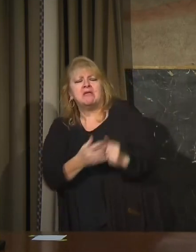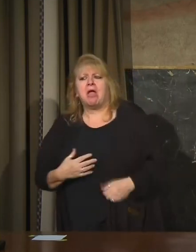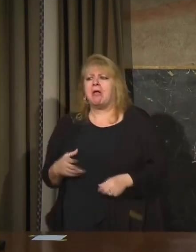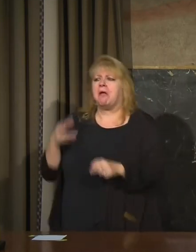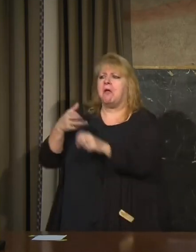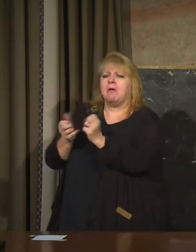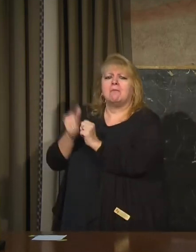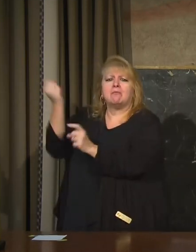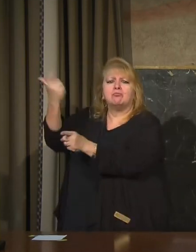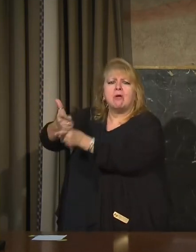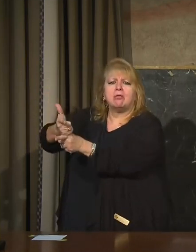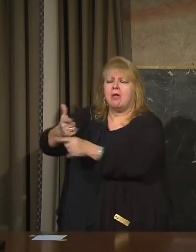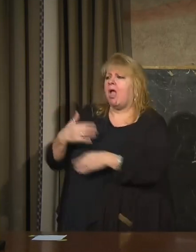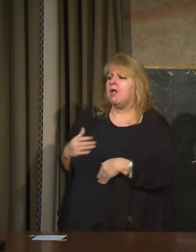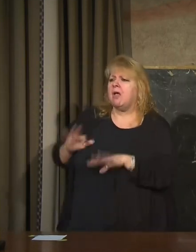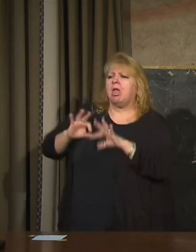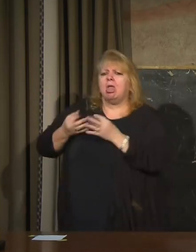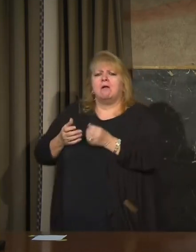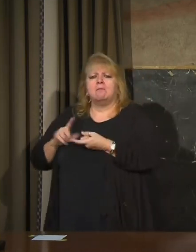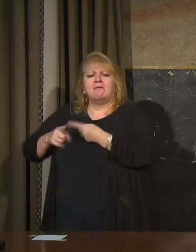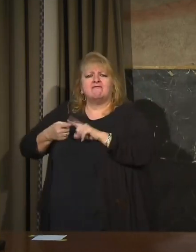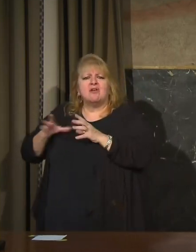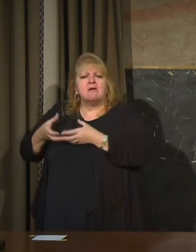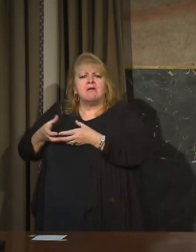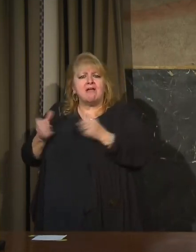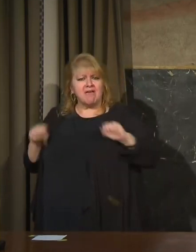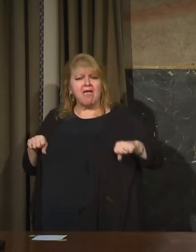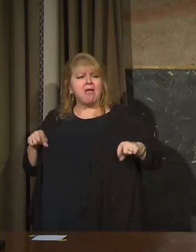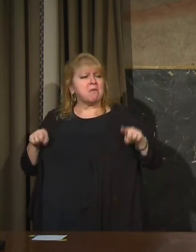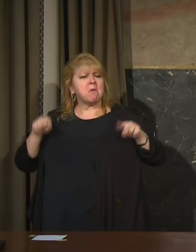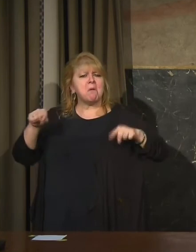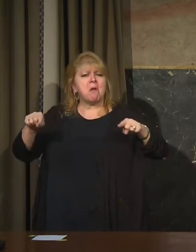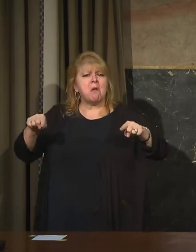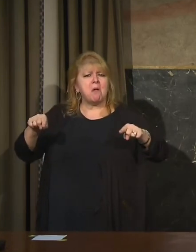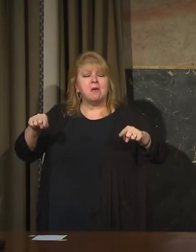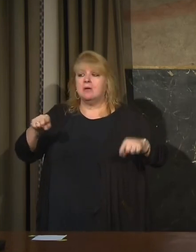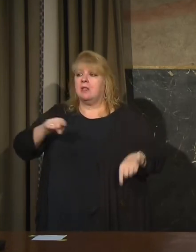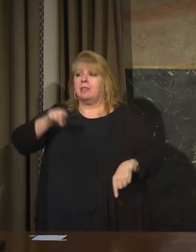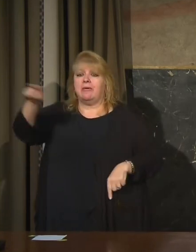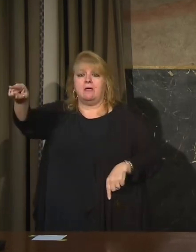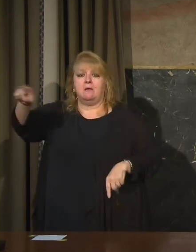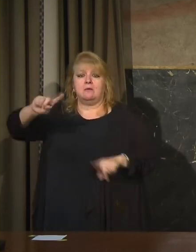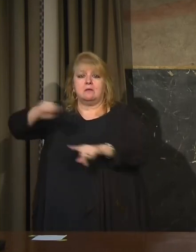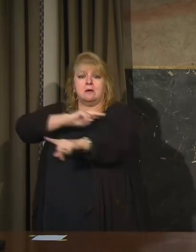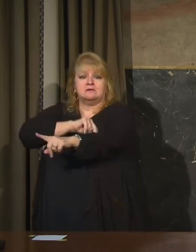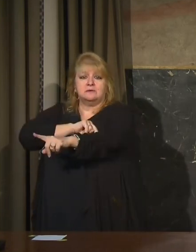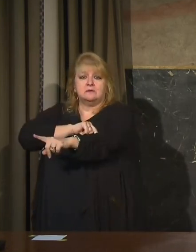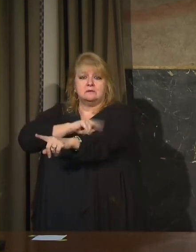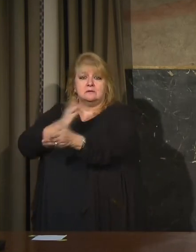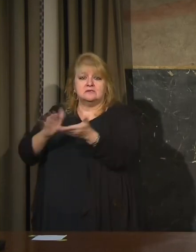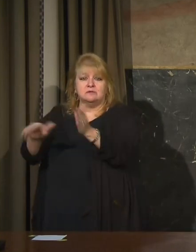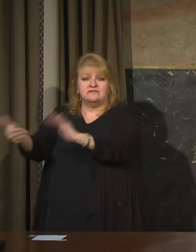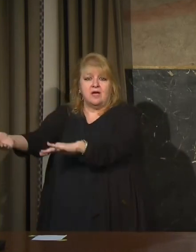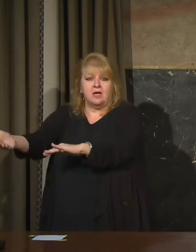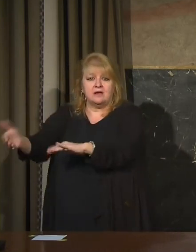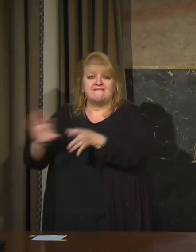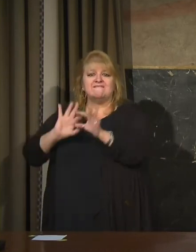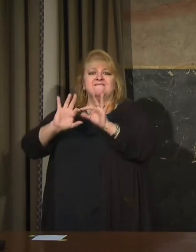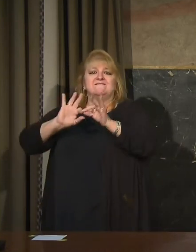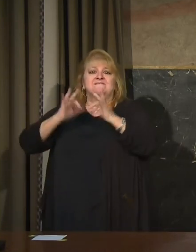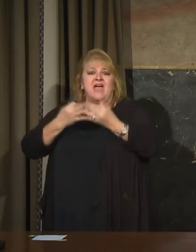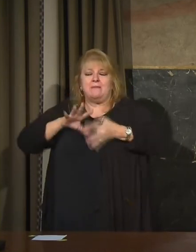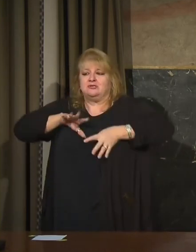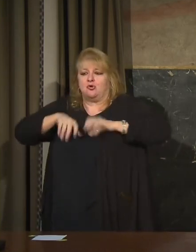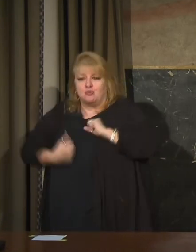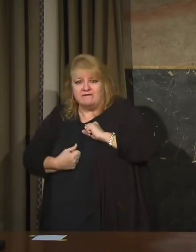We have families grieving today because they didn't do what was required to protect their loved ones, because